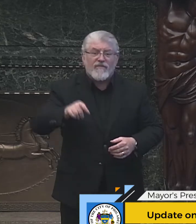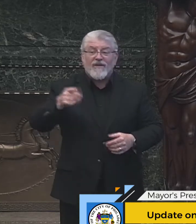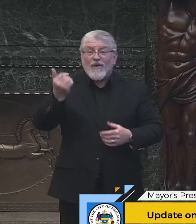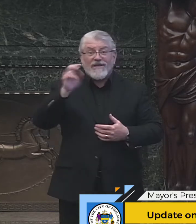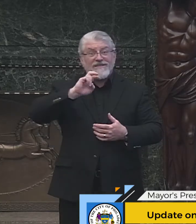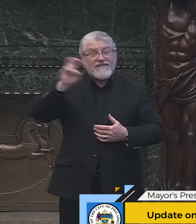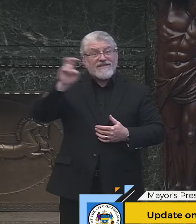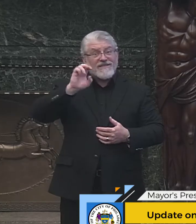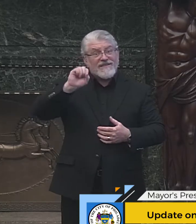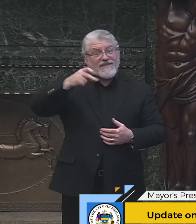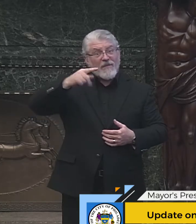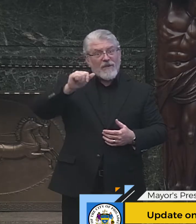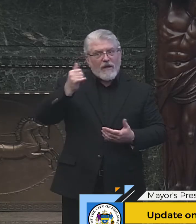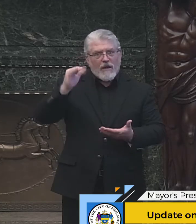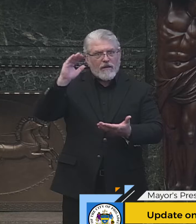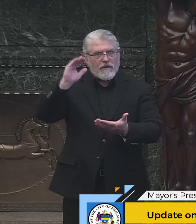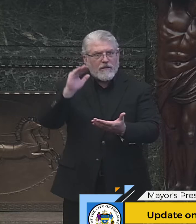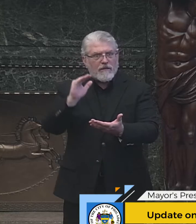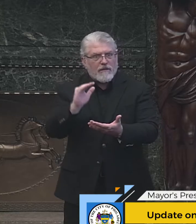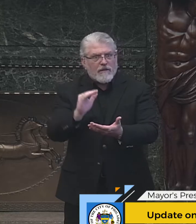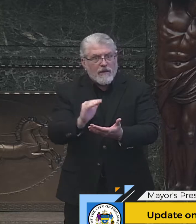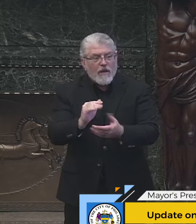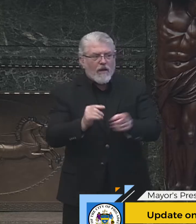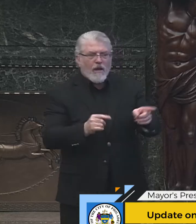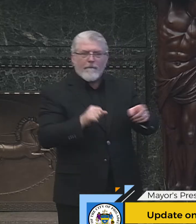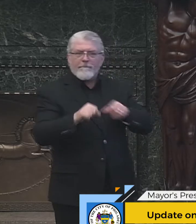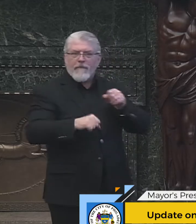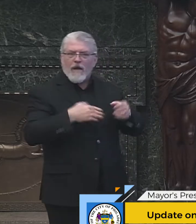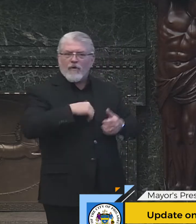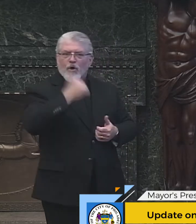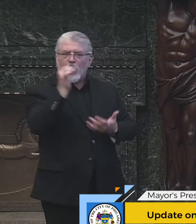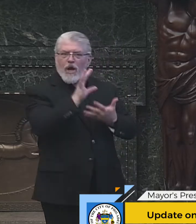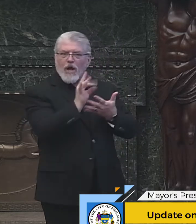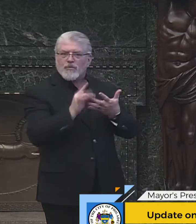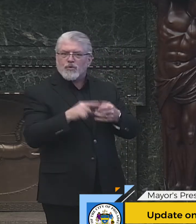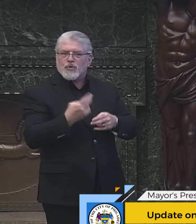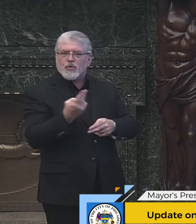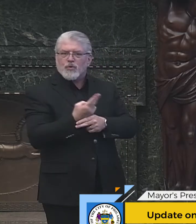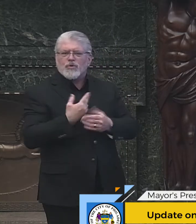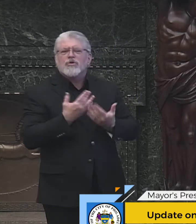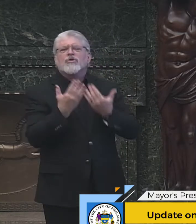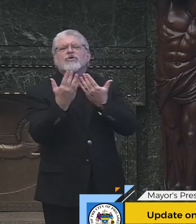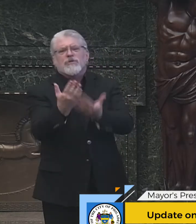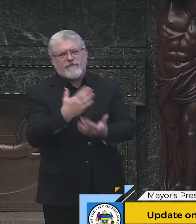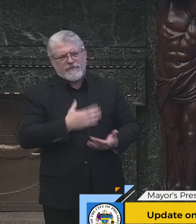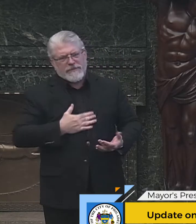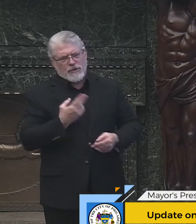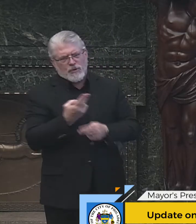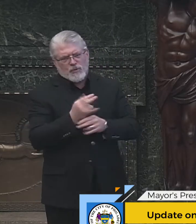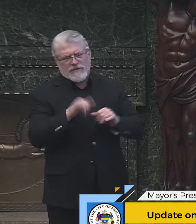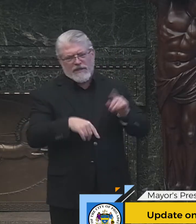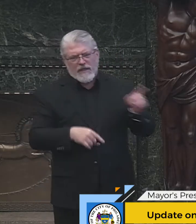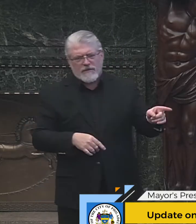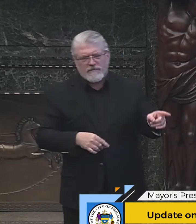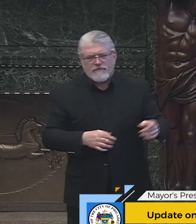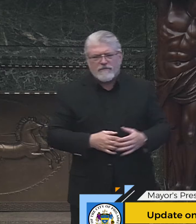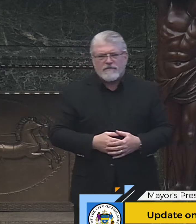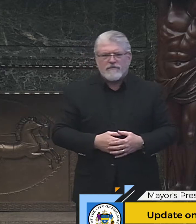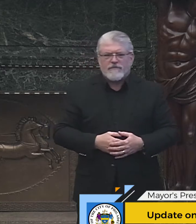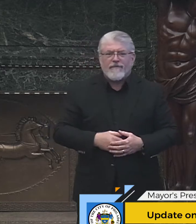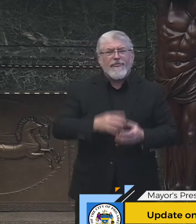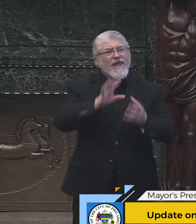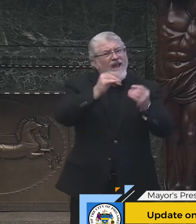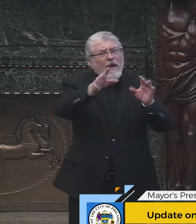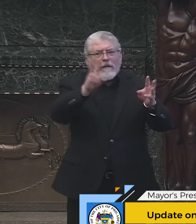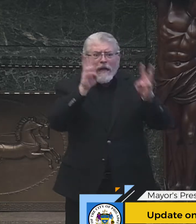Before we start the Q&A portion, I do want to thank the press corps for their patience as we work through this virtual